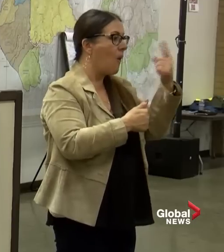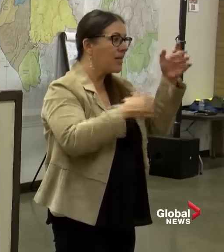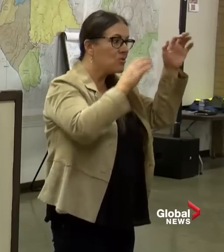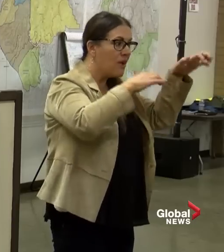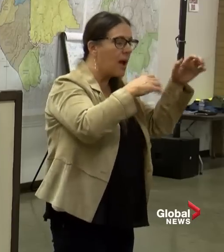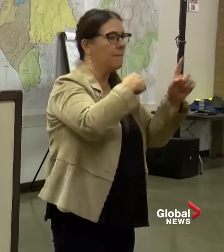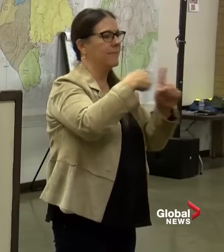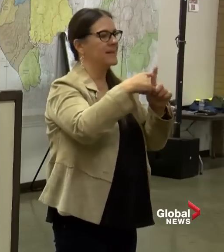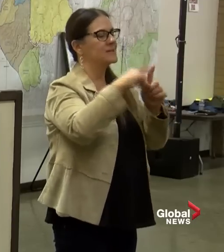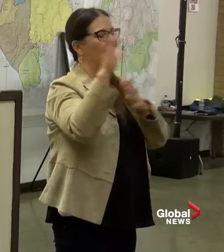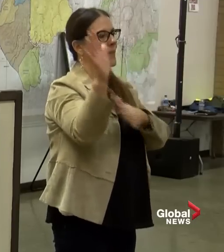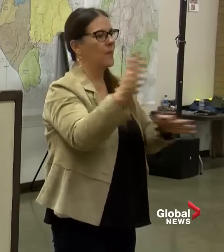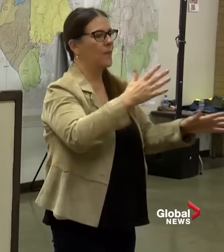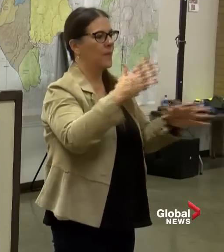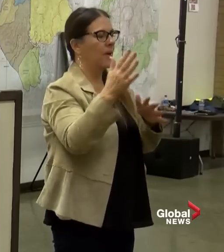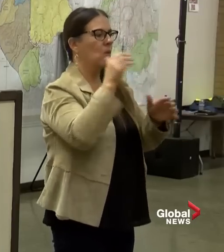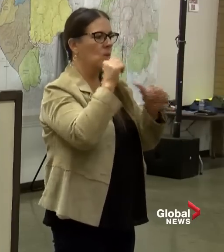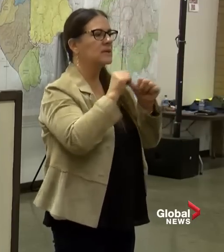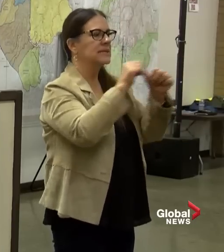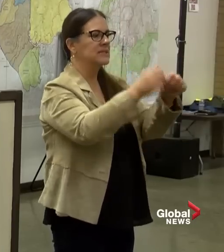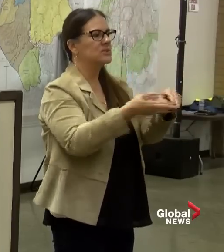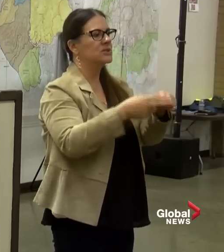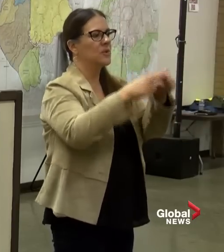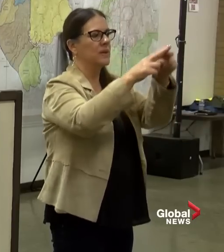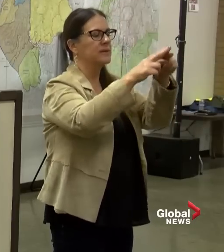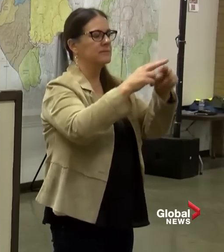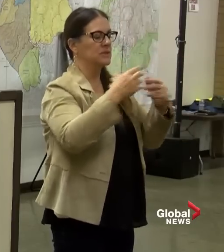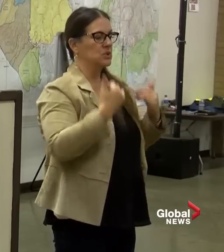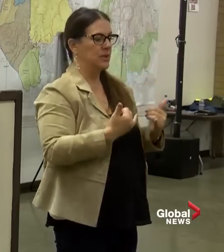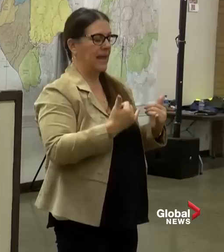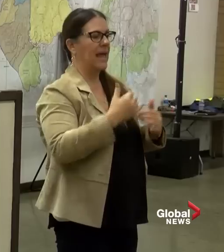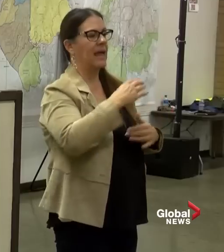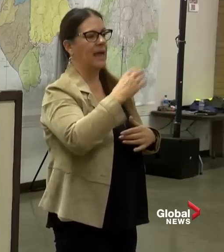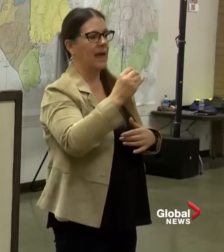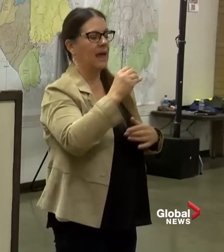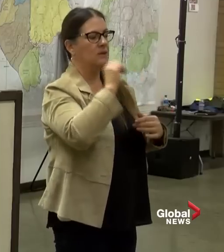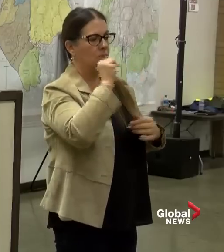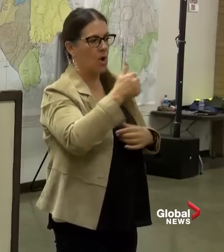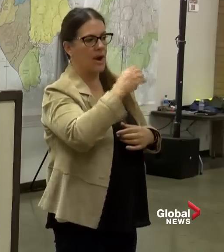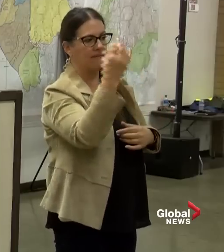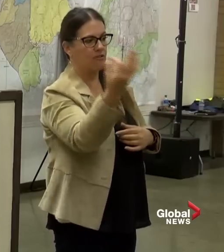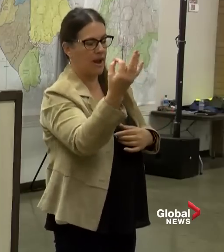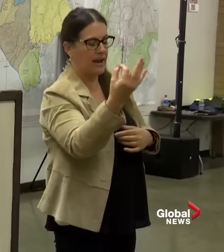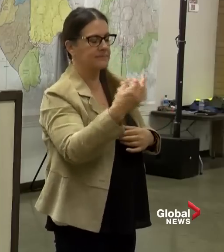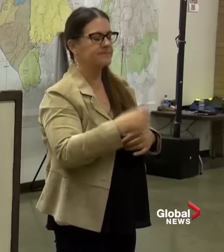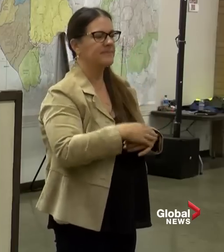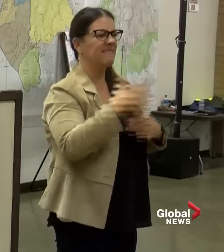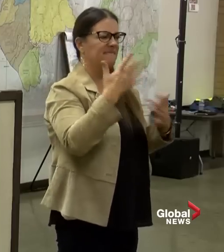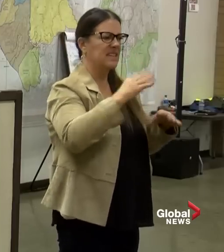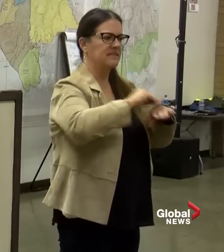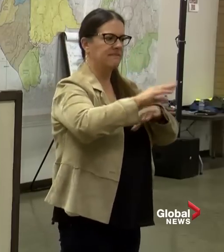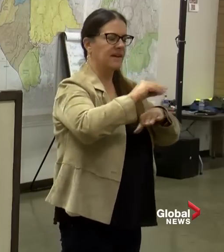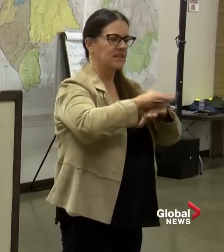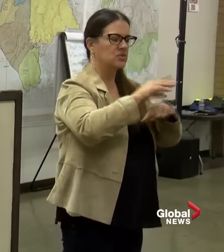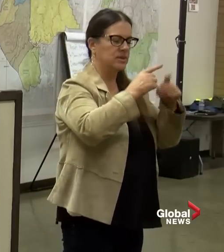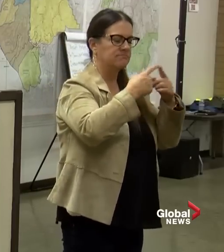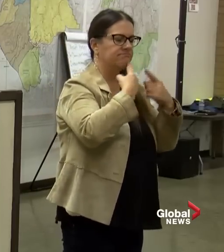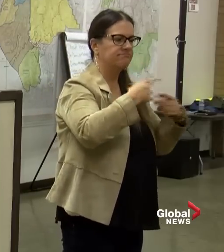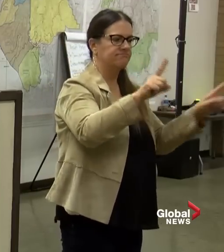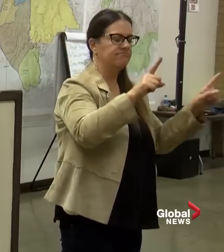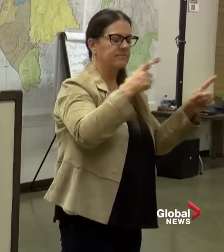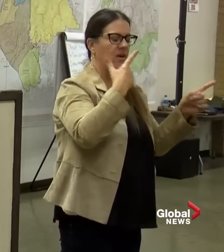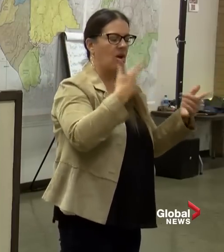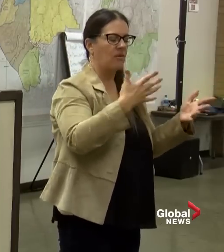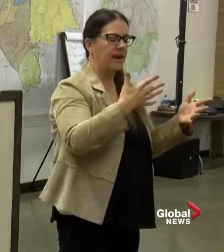and continue through the day Friday. A wind advisory has been issued for this event. Thank you.